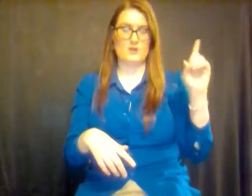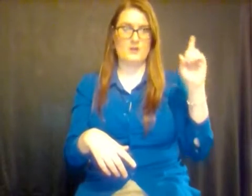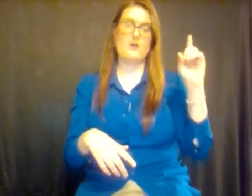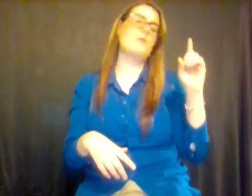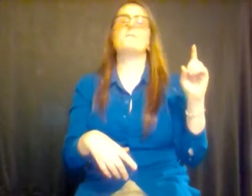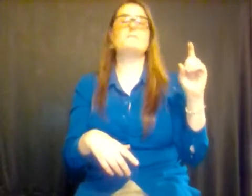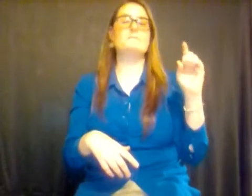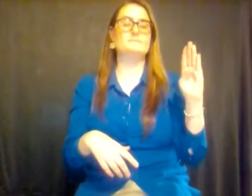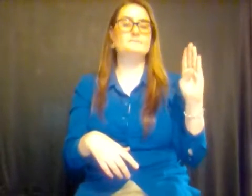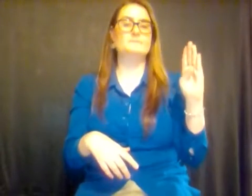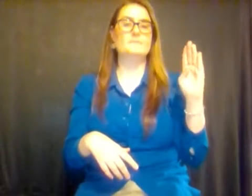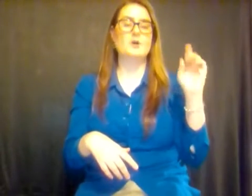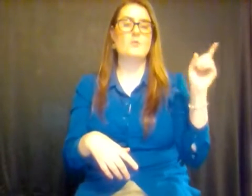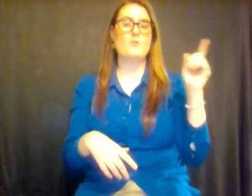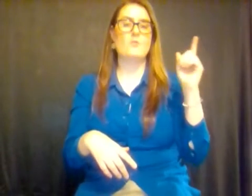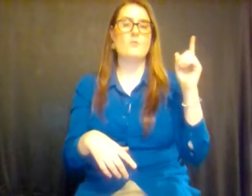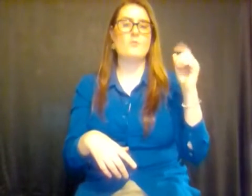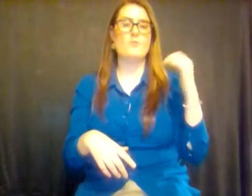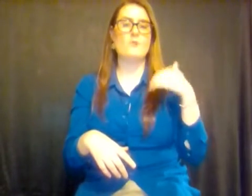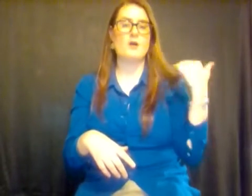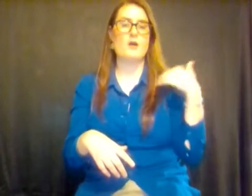tricked, Esau was furious.